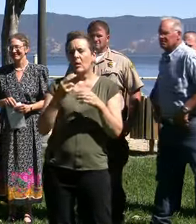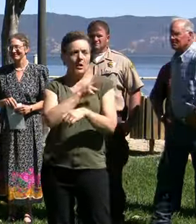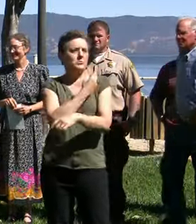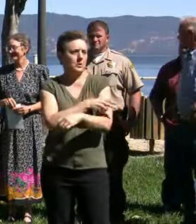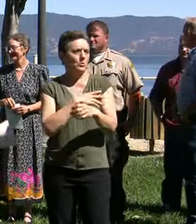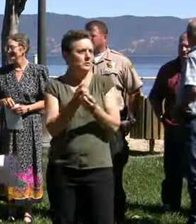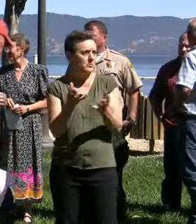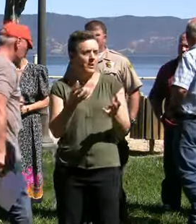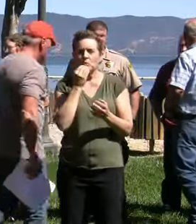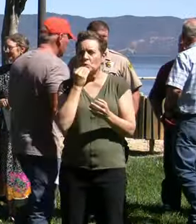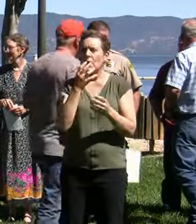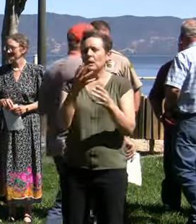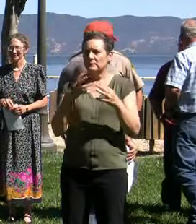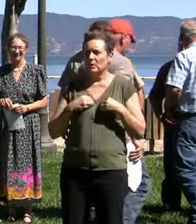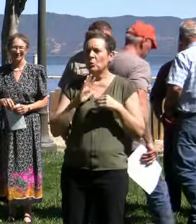very